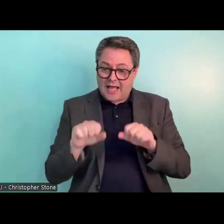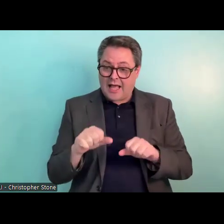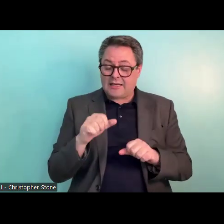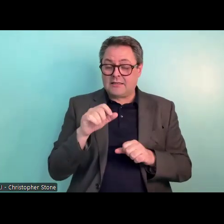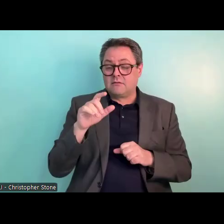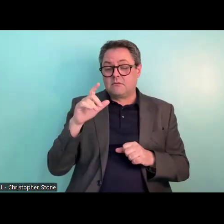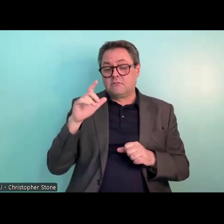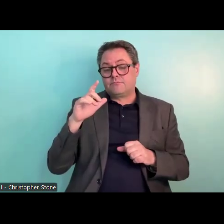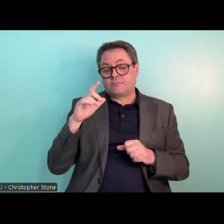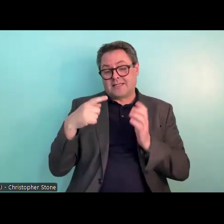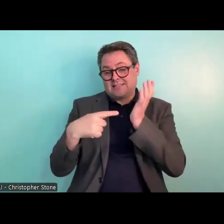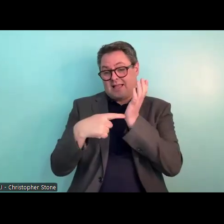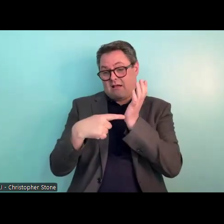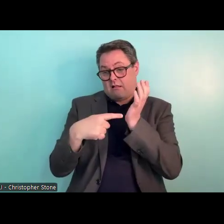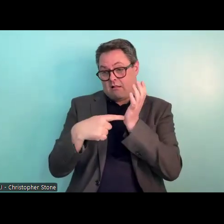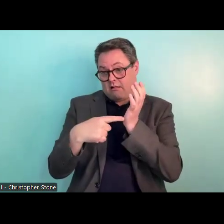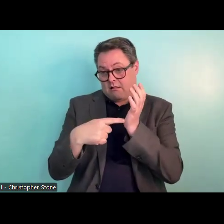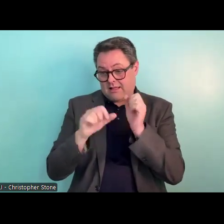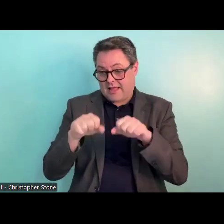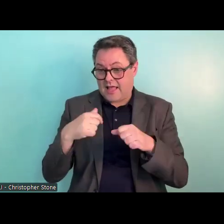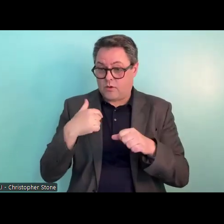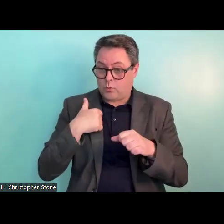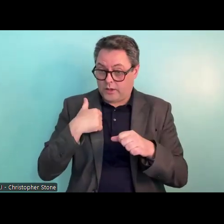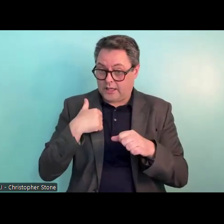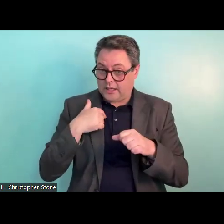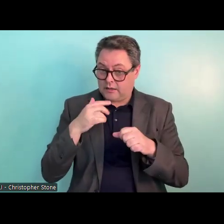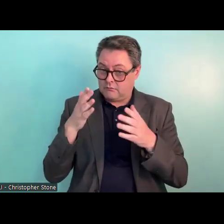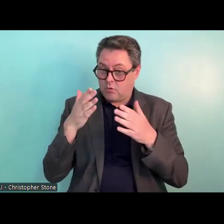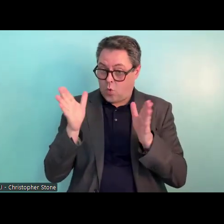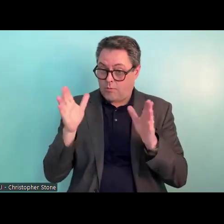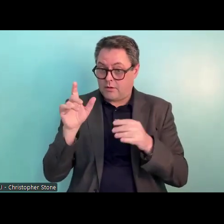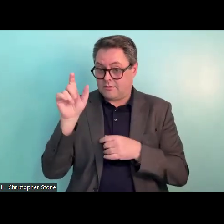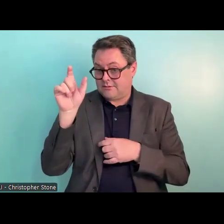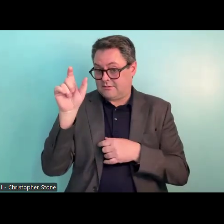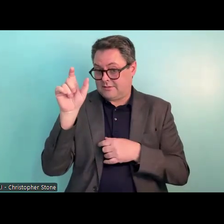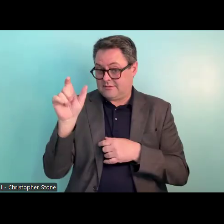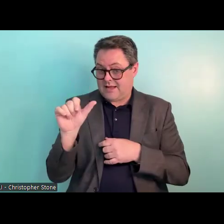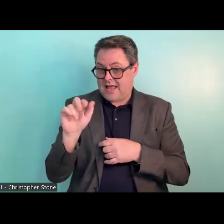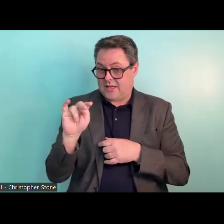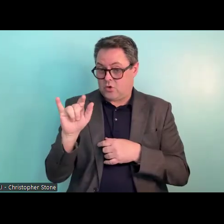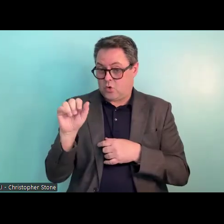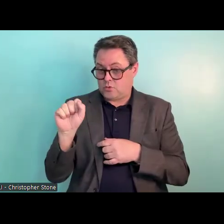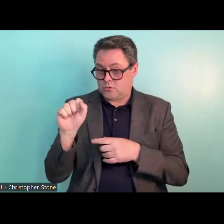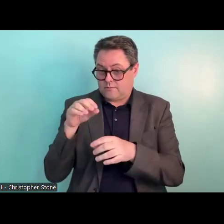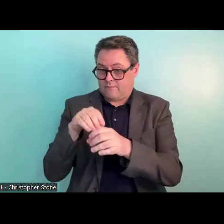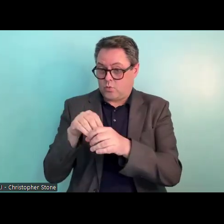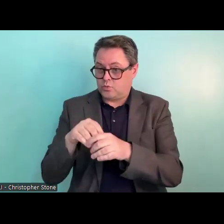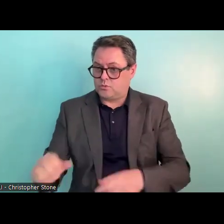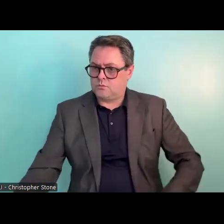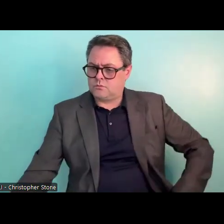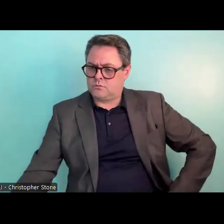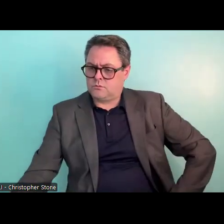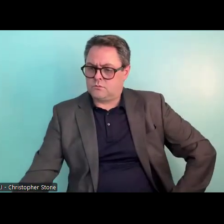If you receive it, that means we have your email. If you don't receive it, it means we don't have your email. If I can ask the technical team